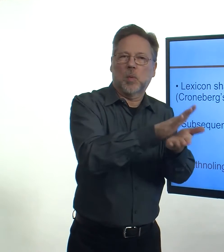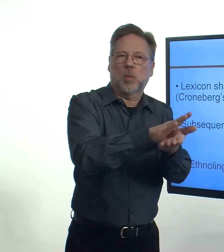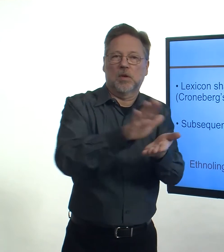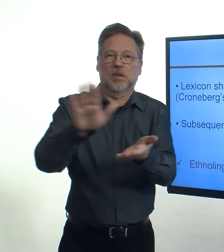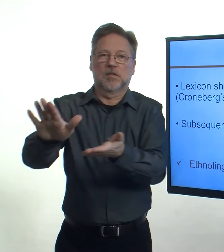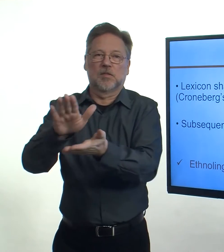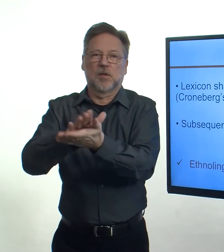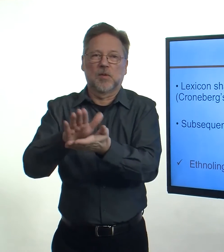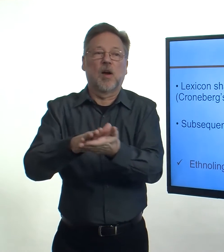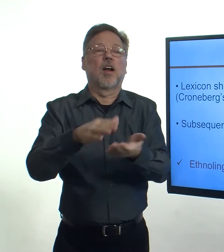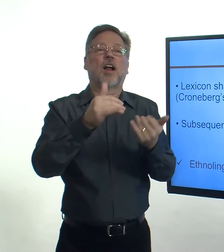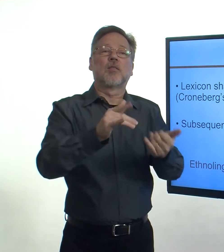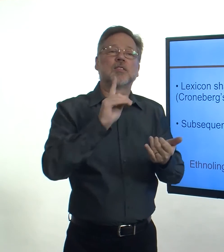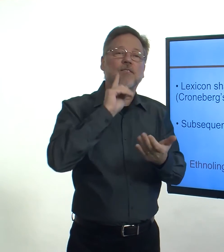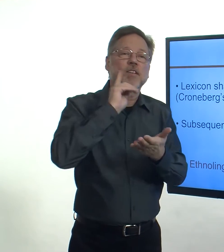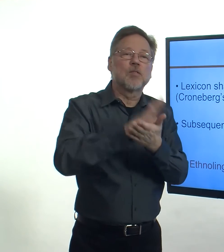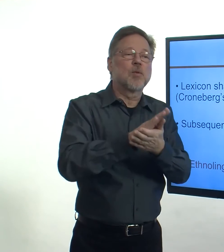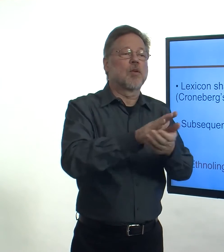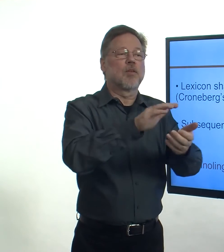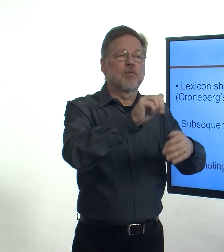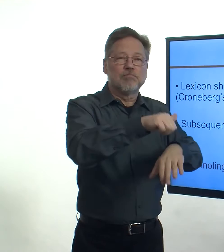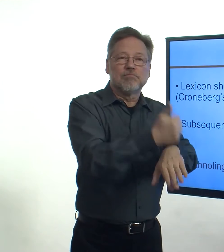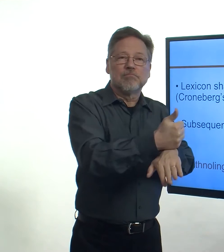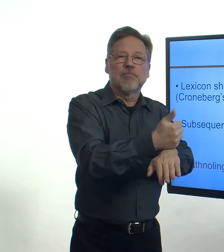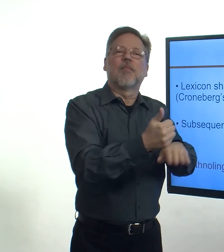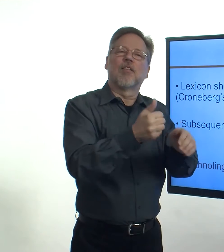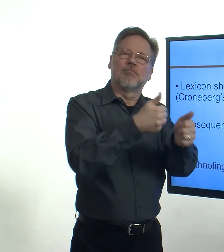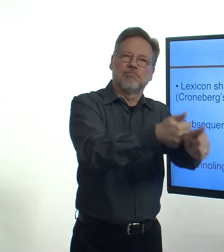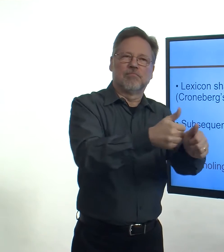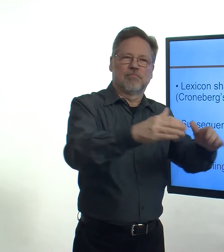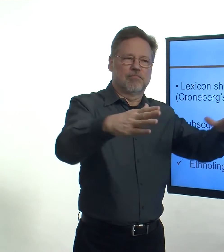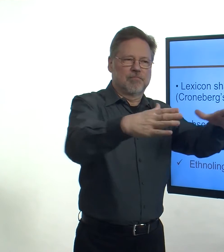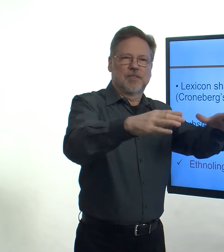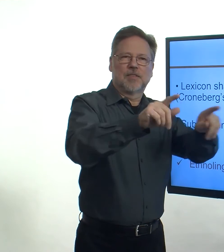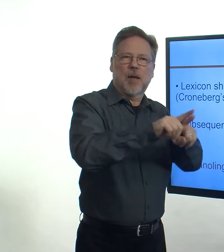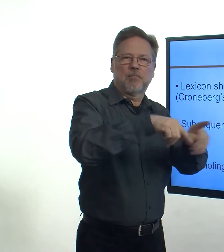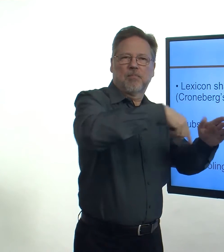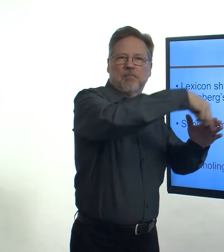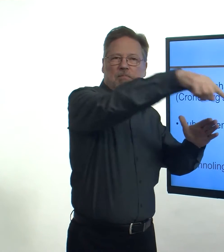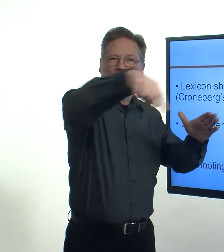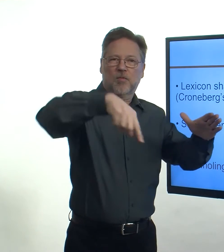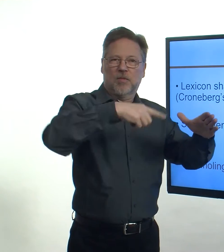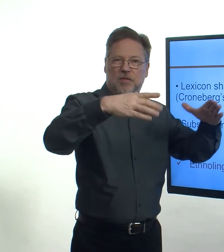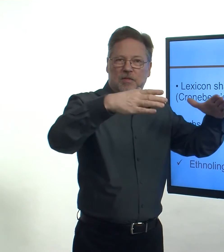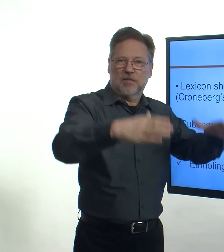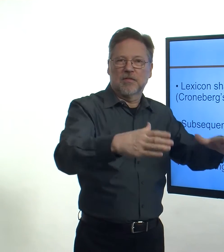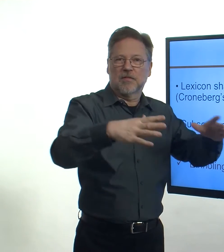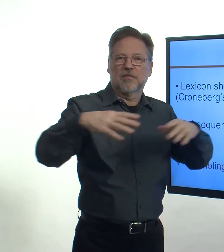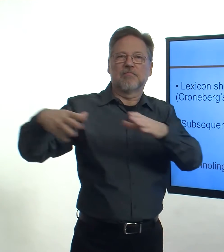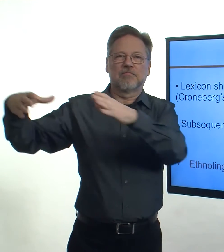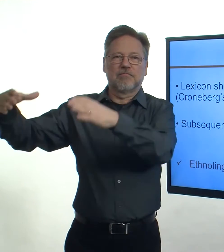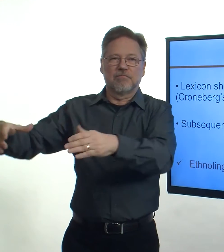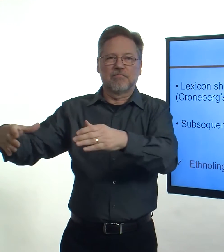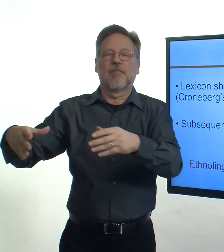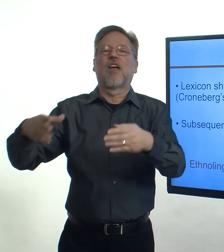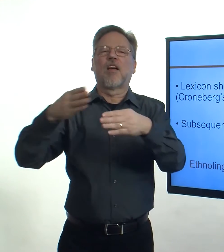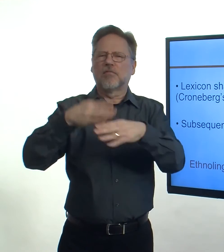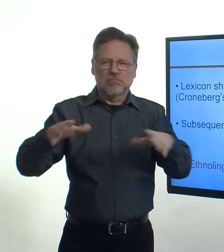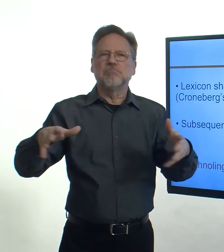for each language community, including schools for deaf students, reinforcing the boundaries between communities.